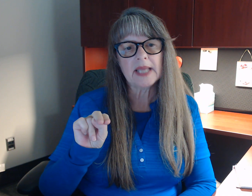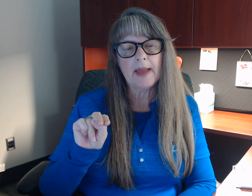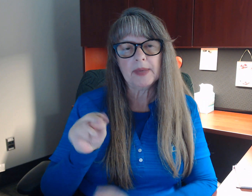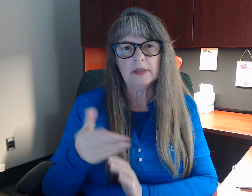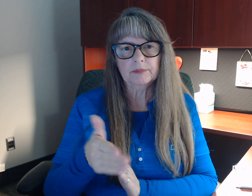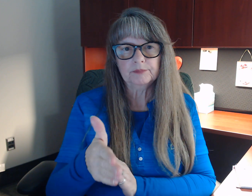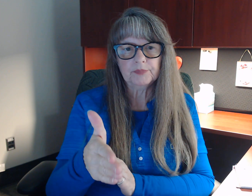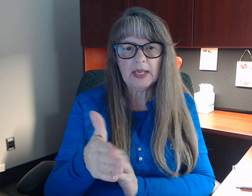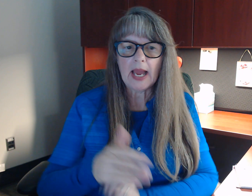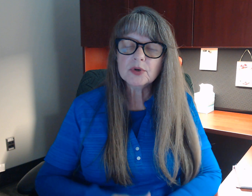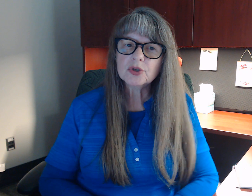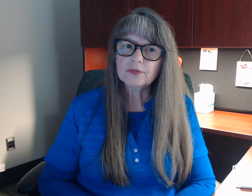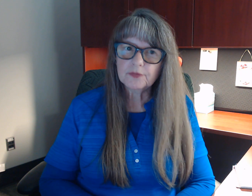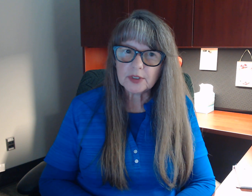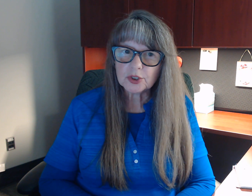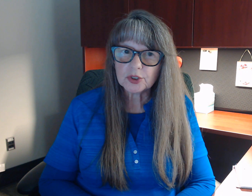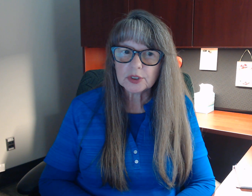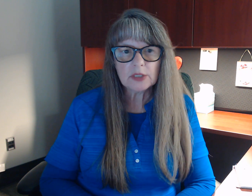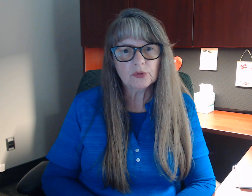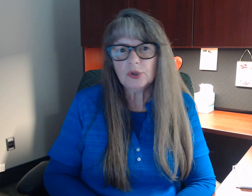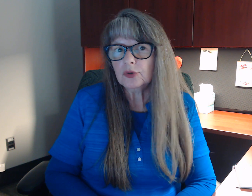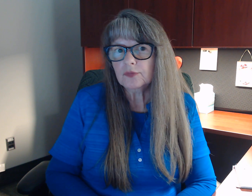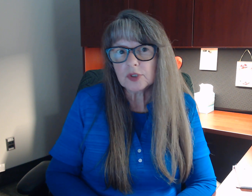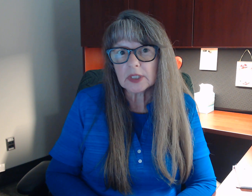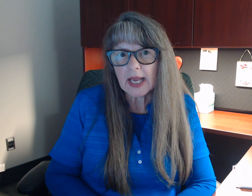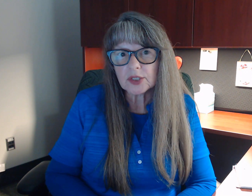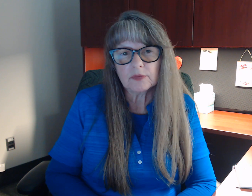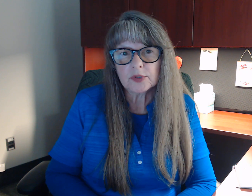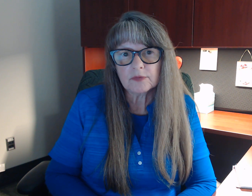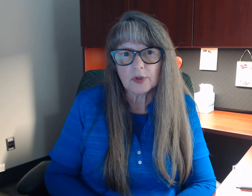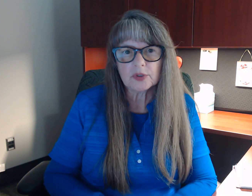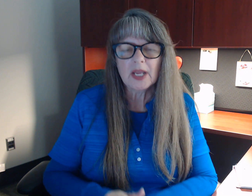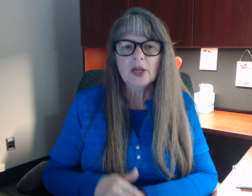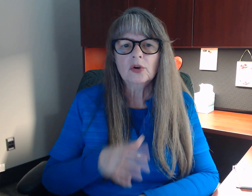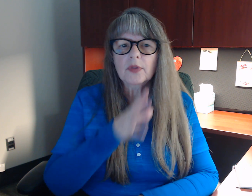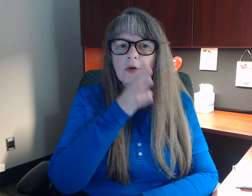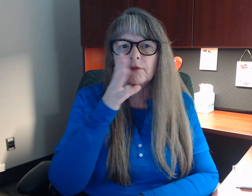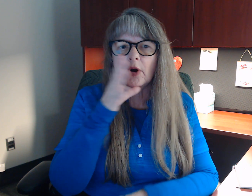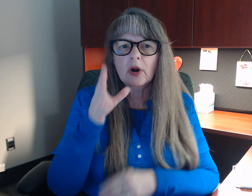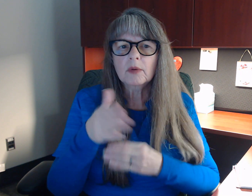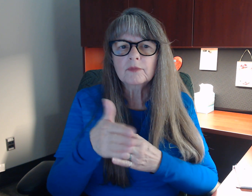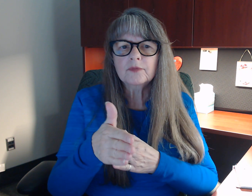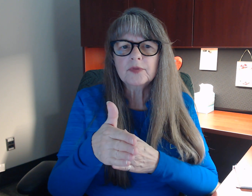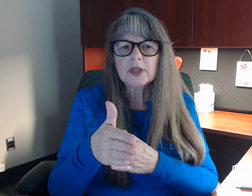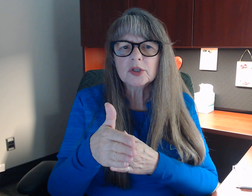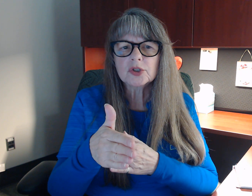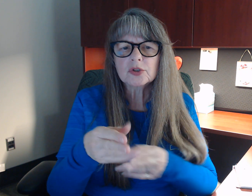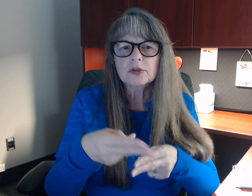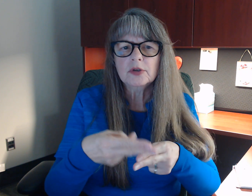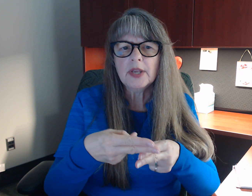salmon. And I would do fish. Either you could do fish last or fish first. You know, they go farm, fish,